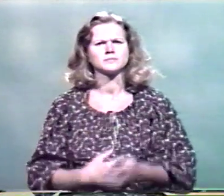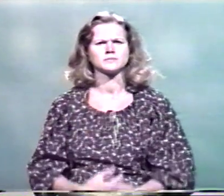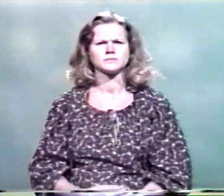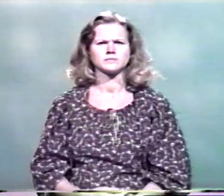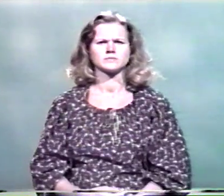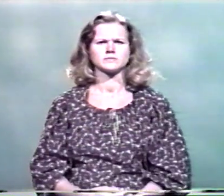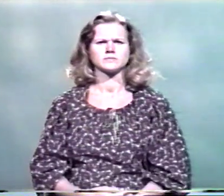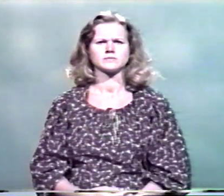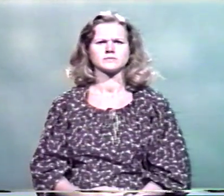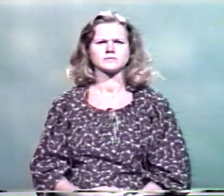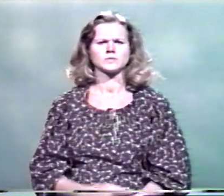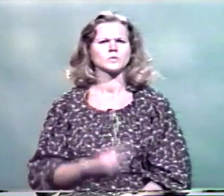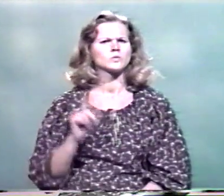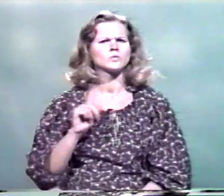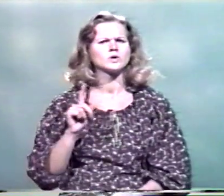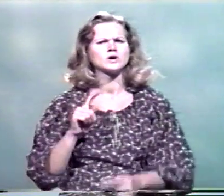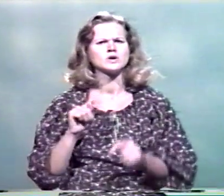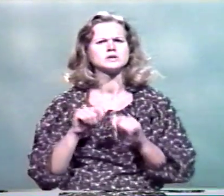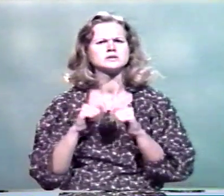Where were the teams from?